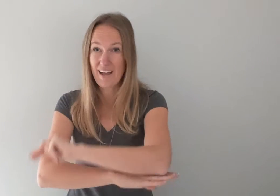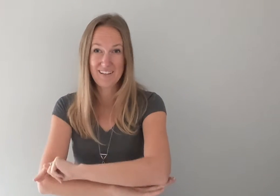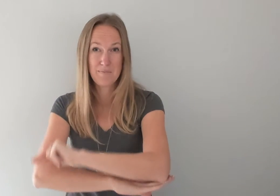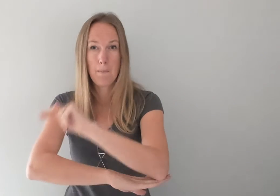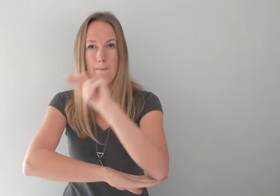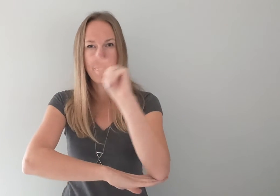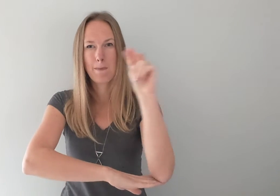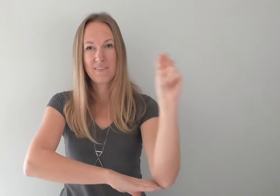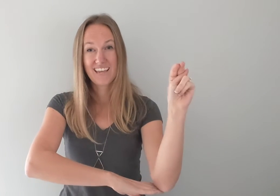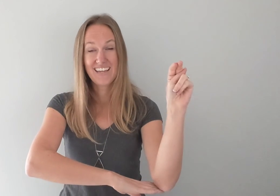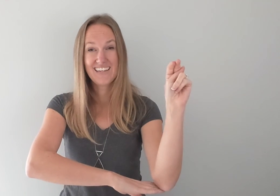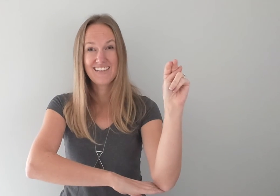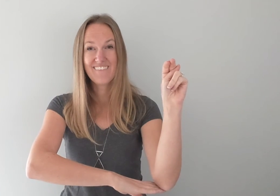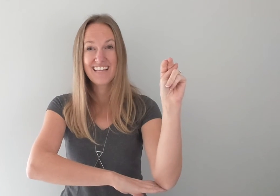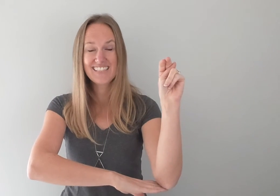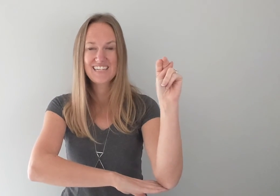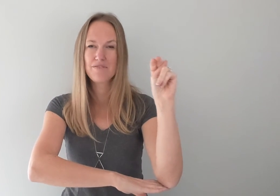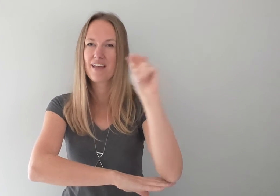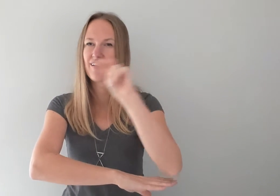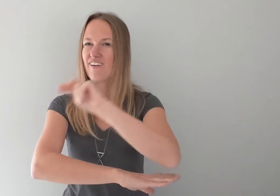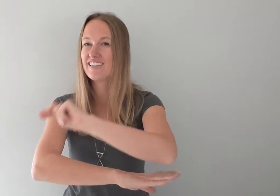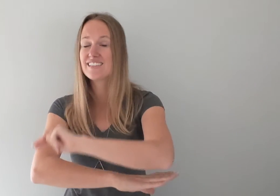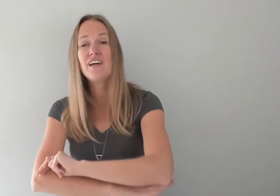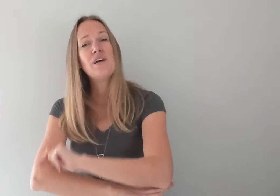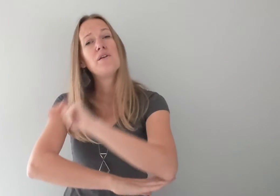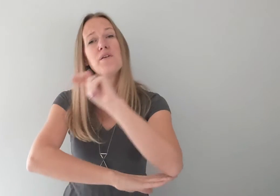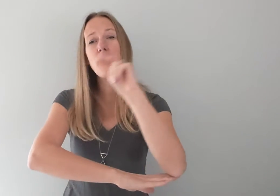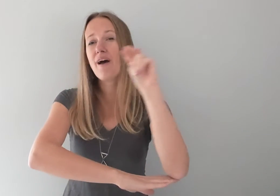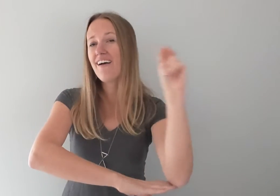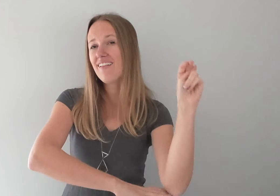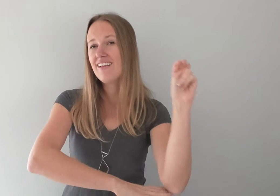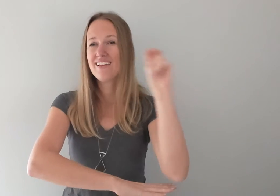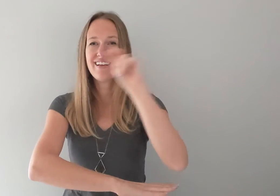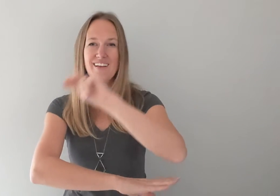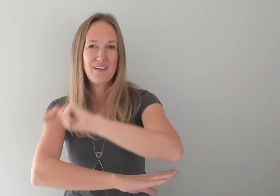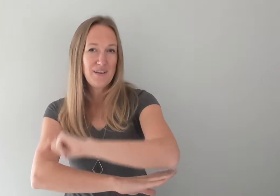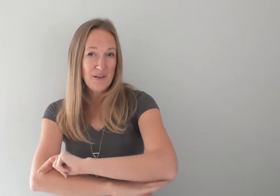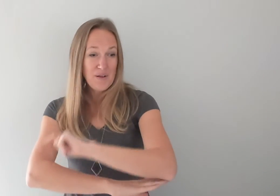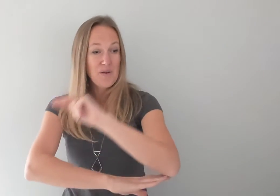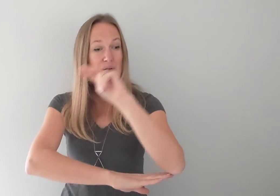Noel. Okay, and then one last time through that chorus. Noel,